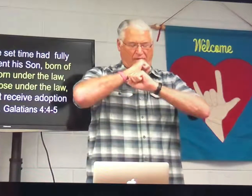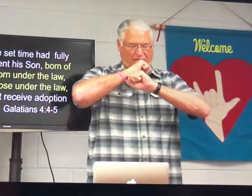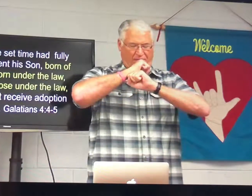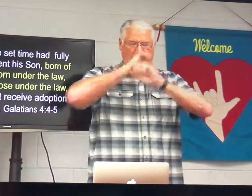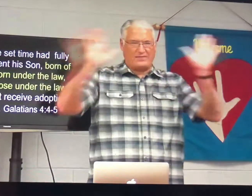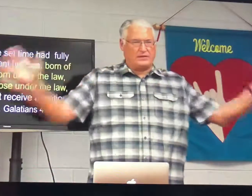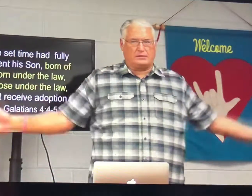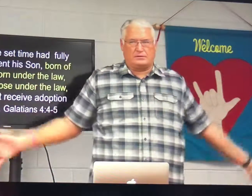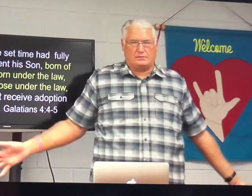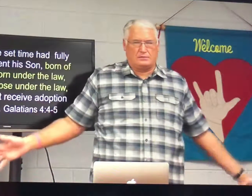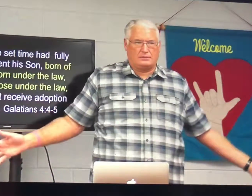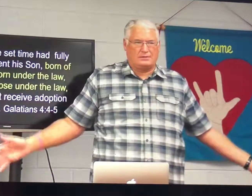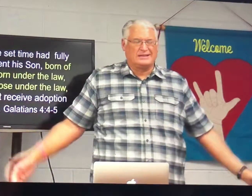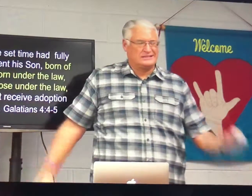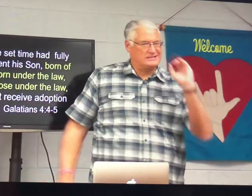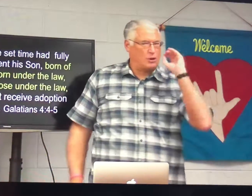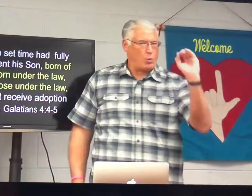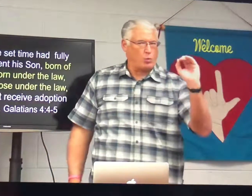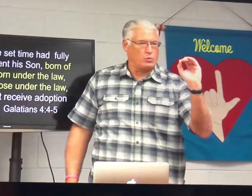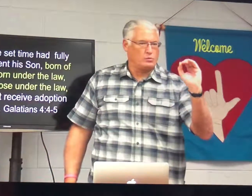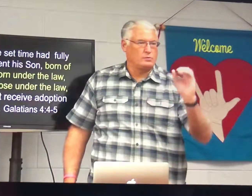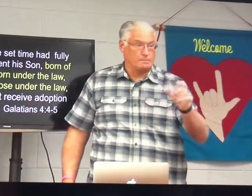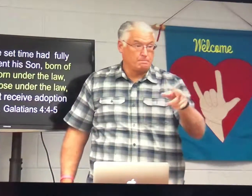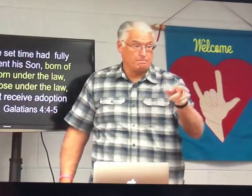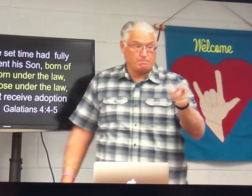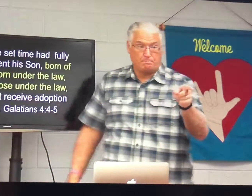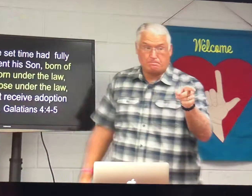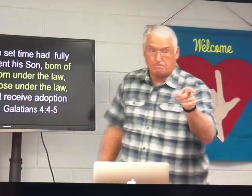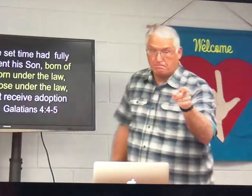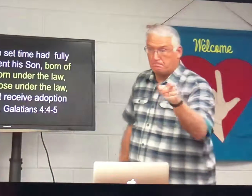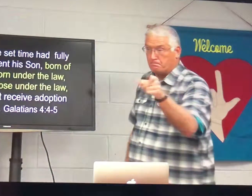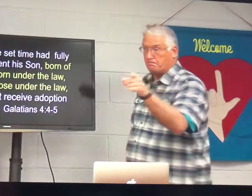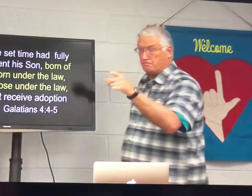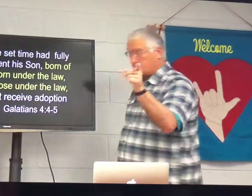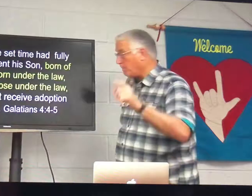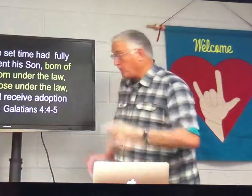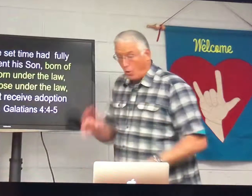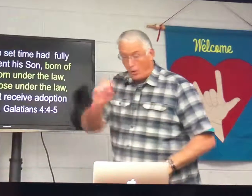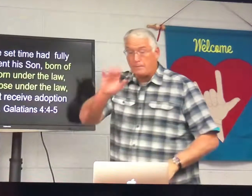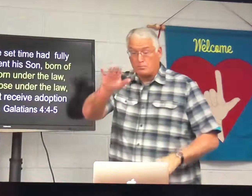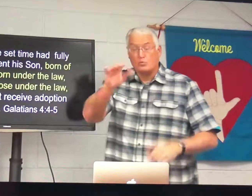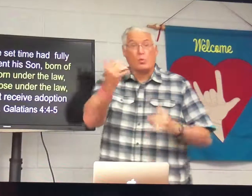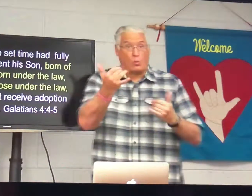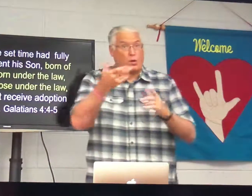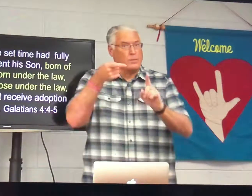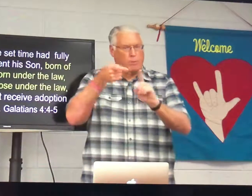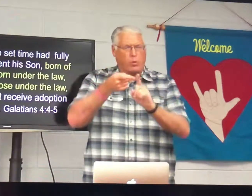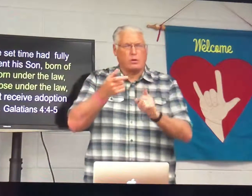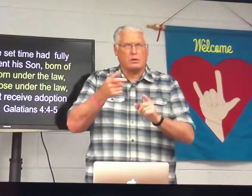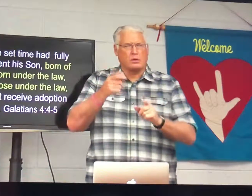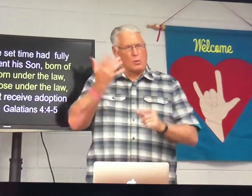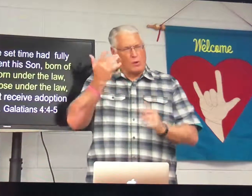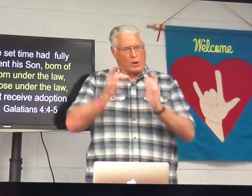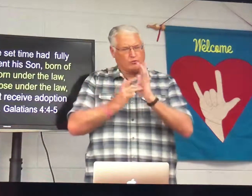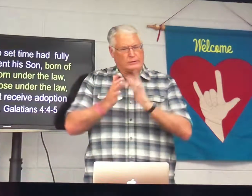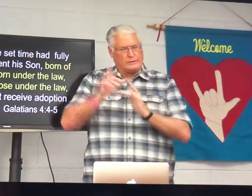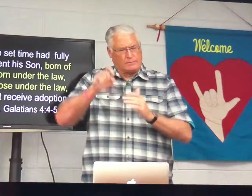On to the bottom of the first inning, the Rays squaring off against the Orioles tonight. We're going to look at the starting lineup brought to you by